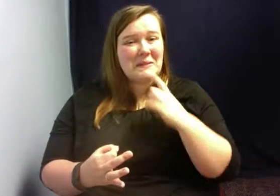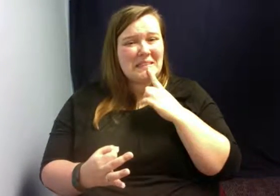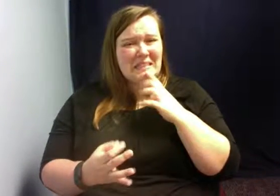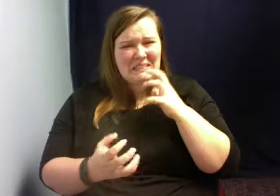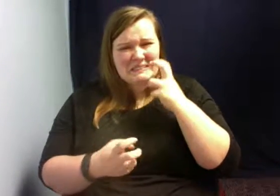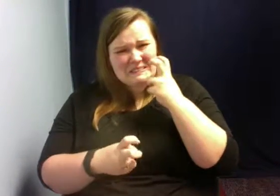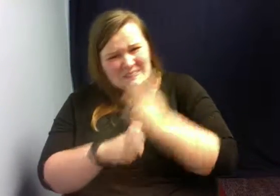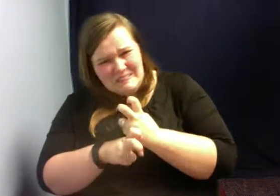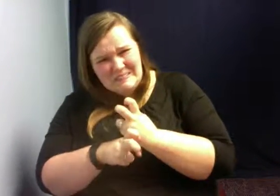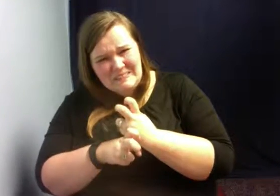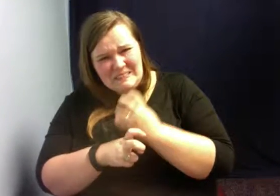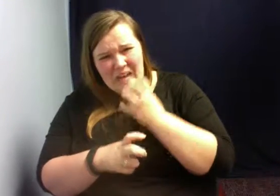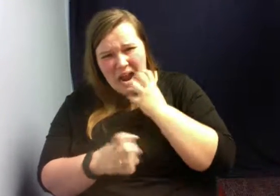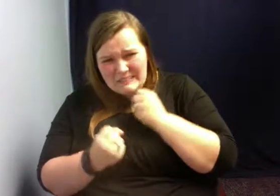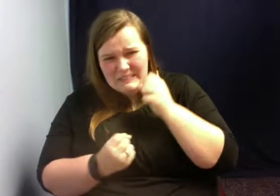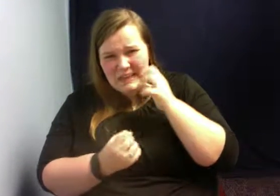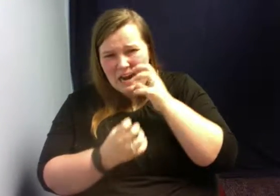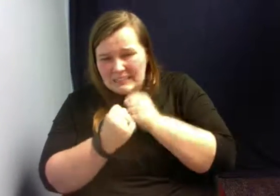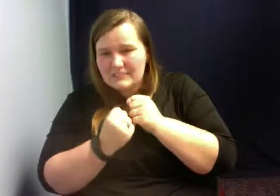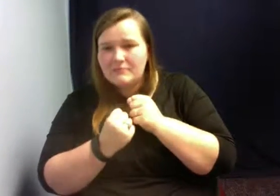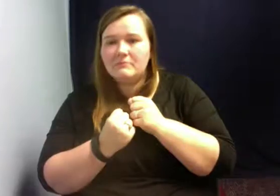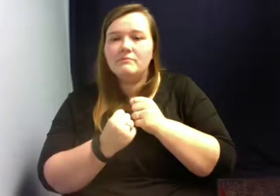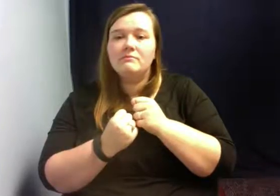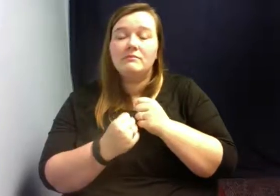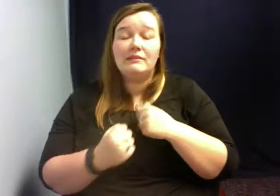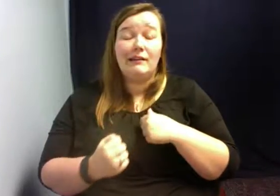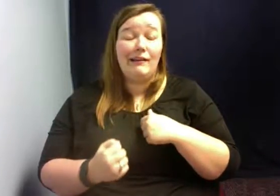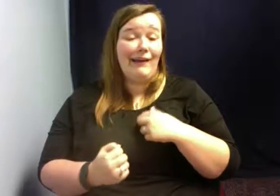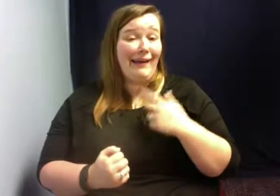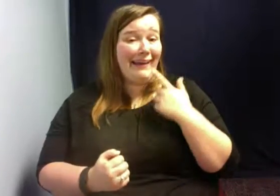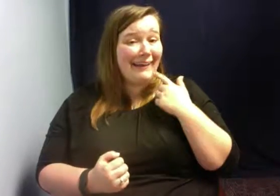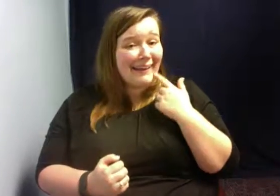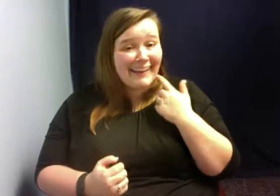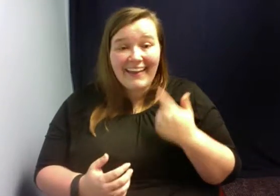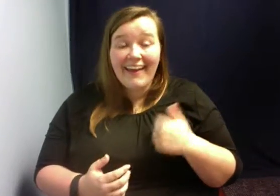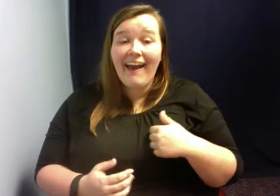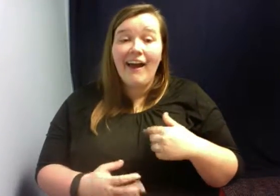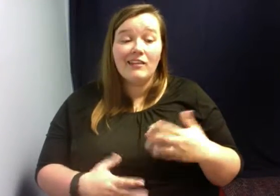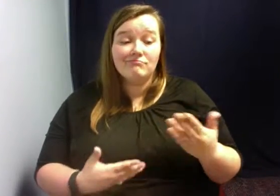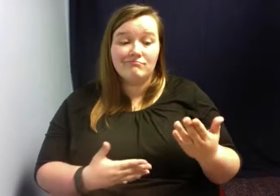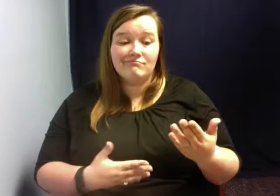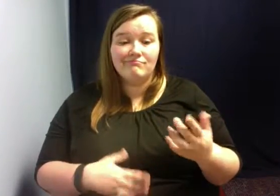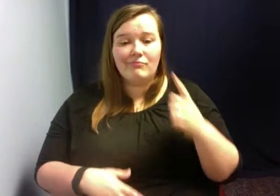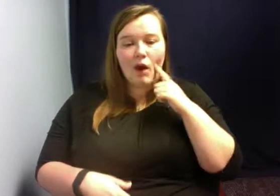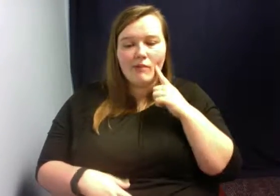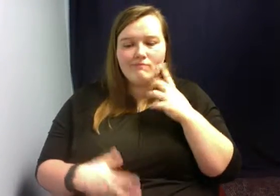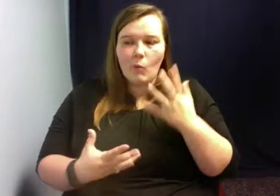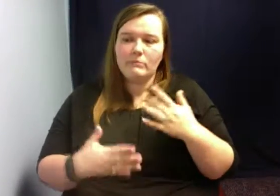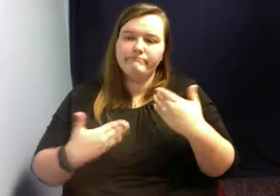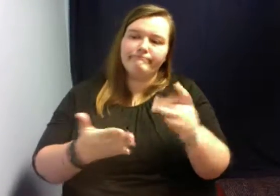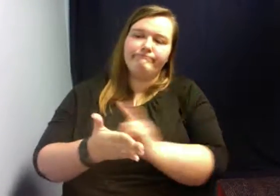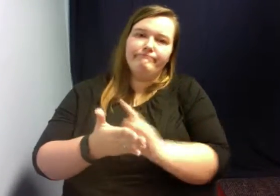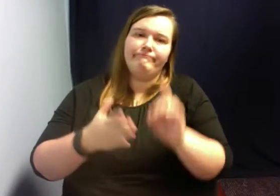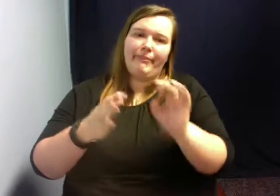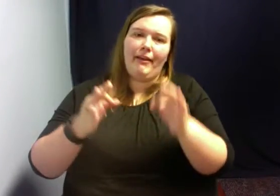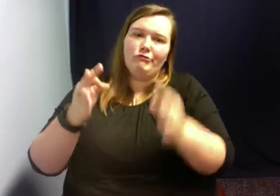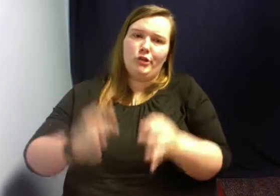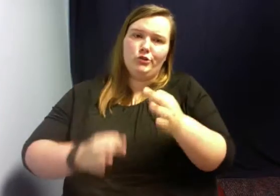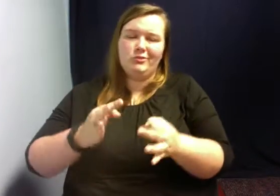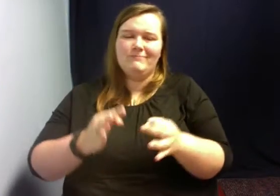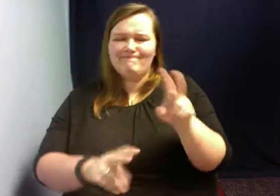crunchy. So I took on the TV sort of accusatory judge thing that you're supposed to